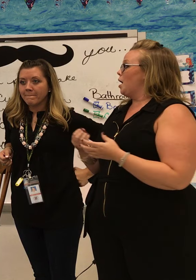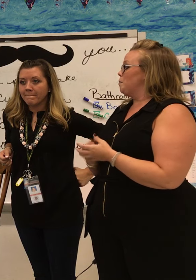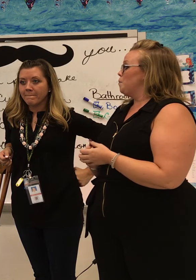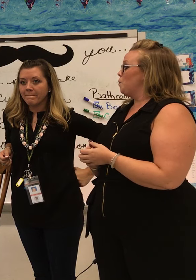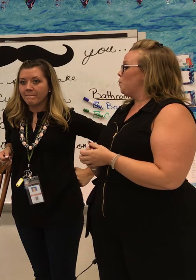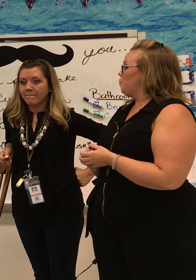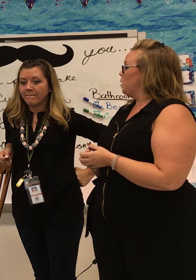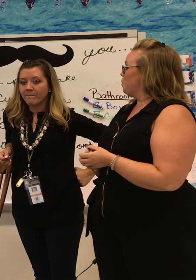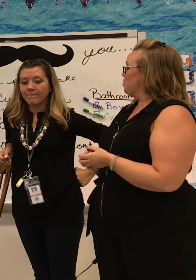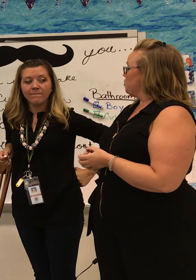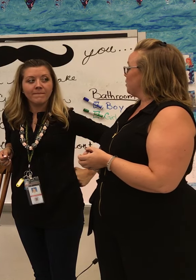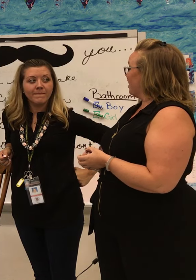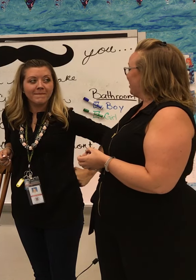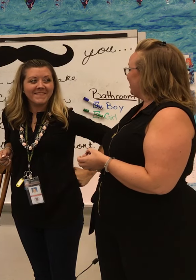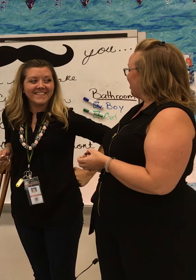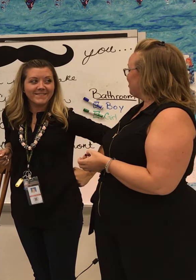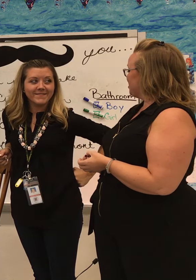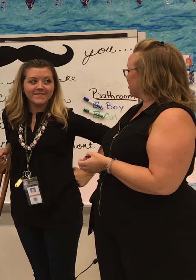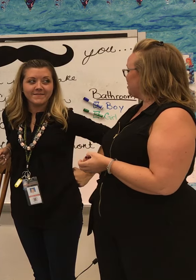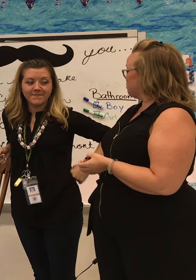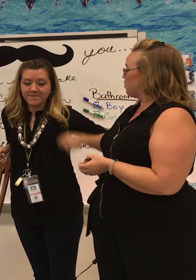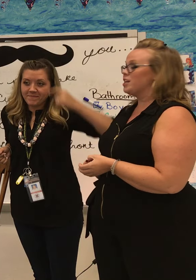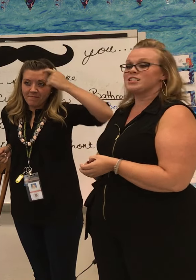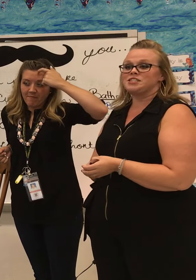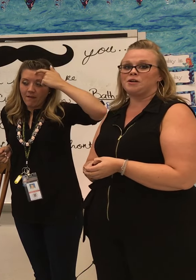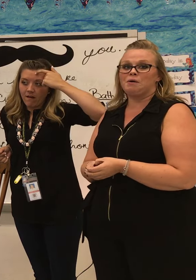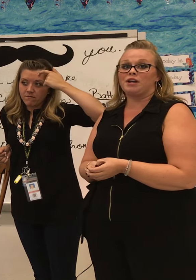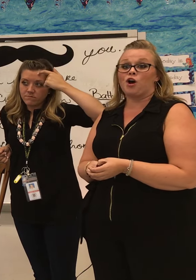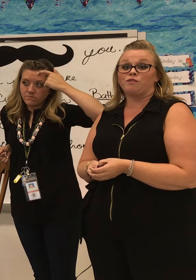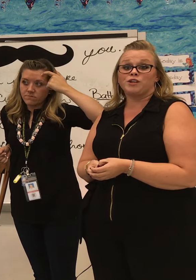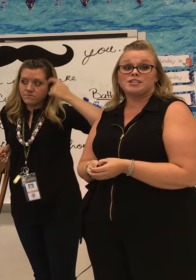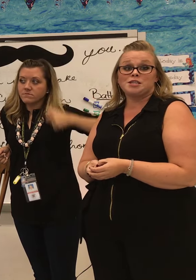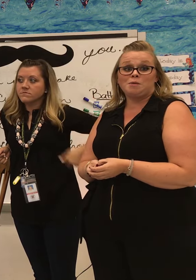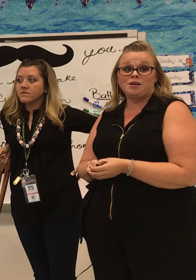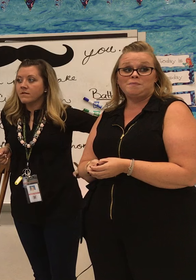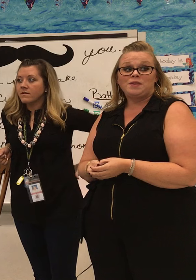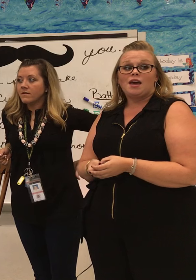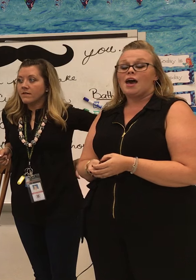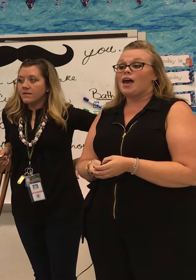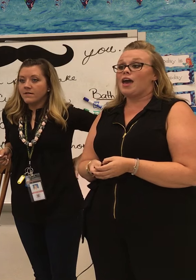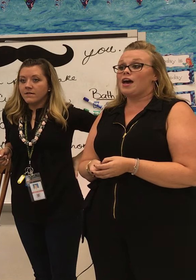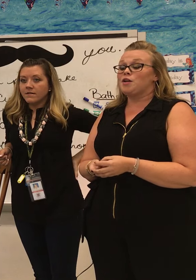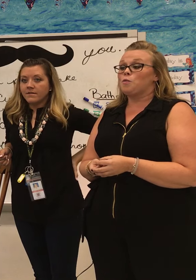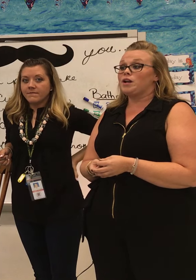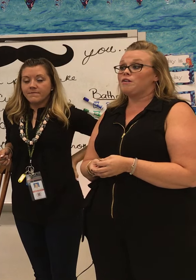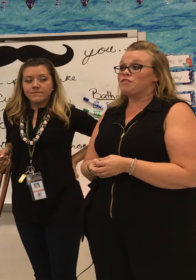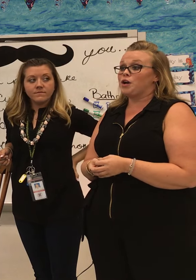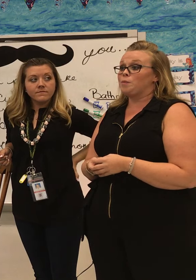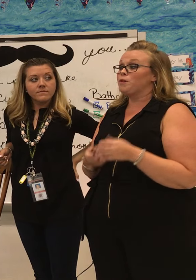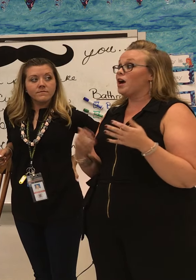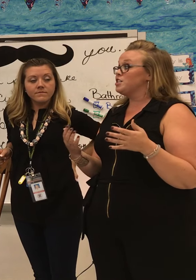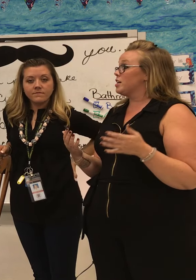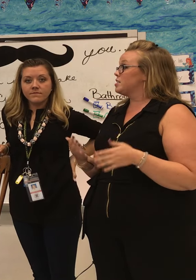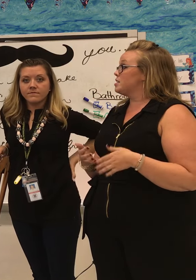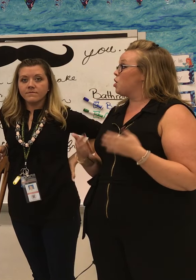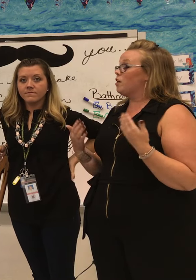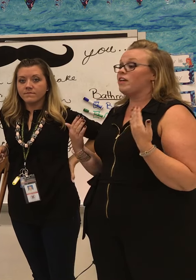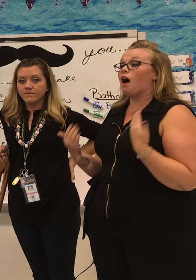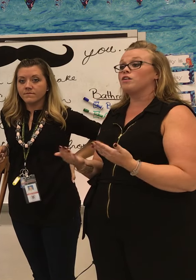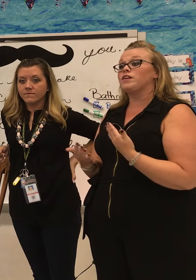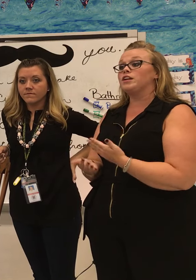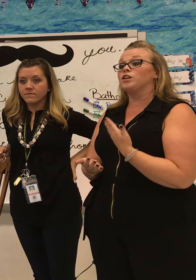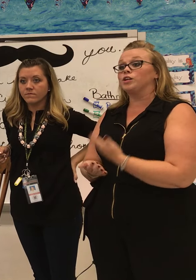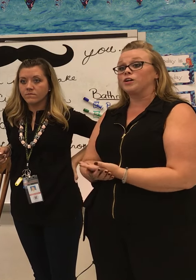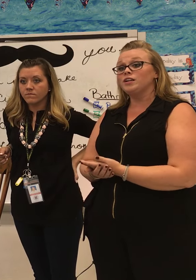And we both were lucky enough to go to Project Zero at Harvard this summer. And one of their projects is